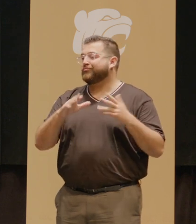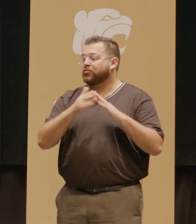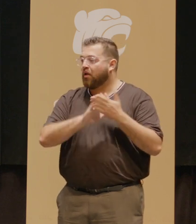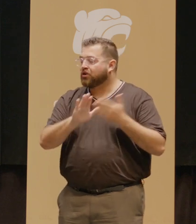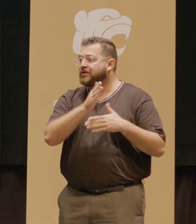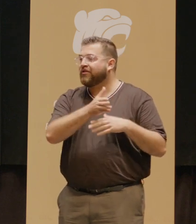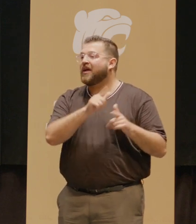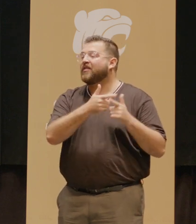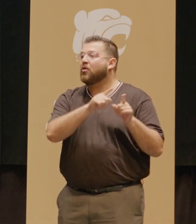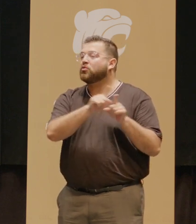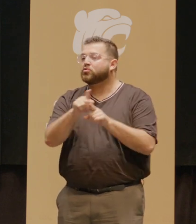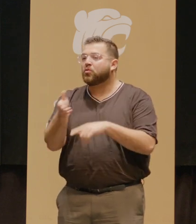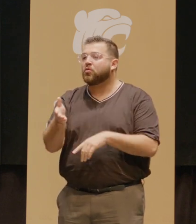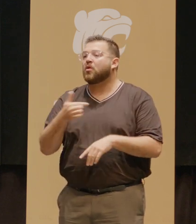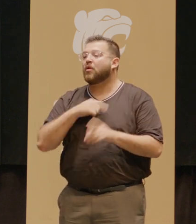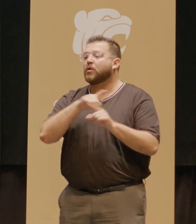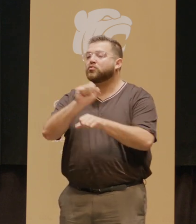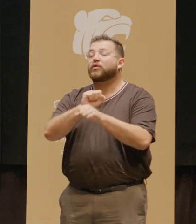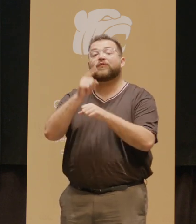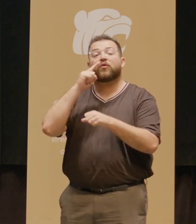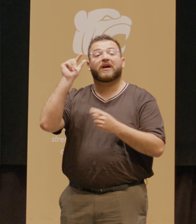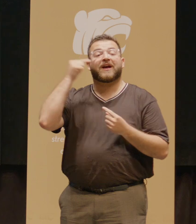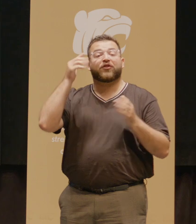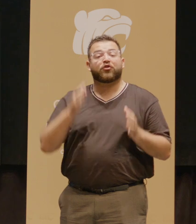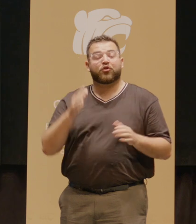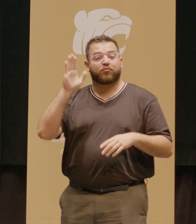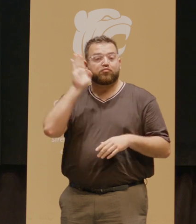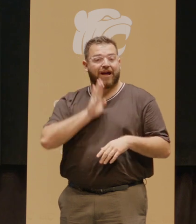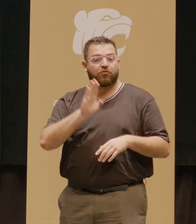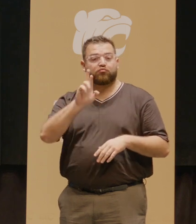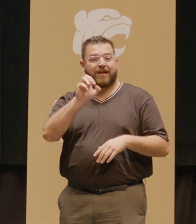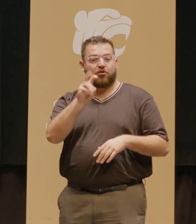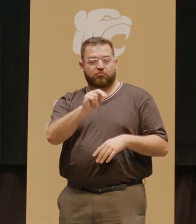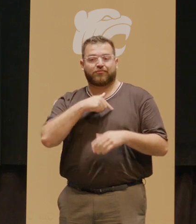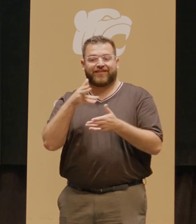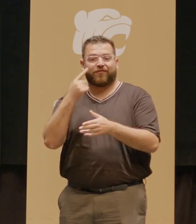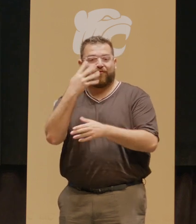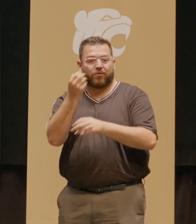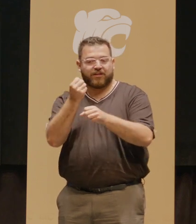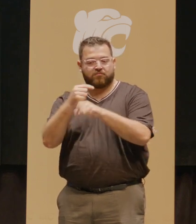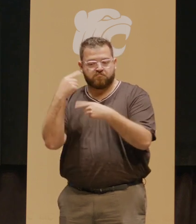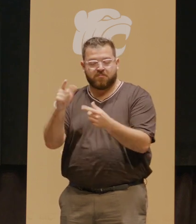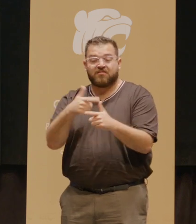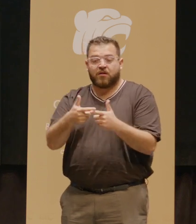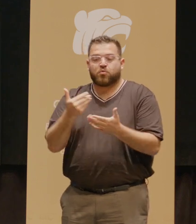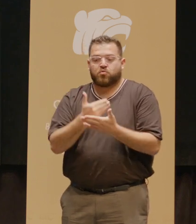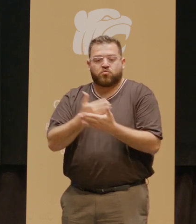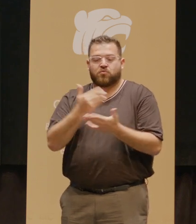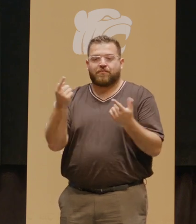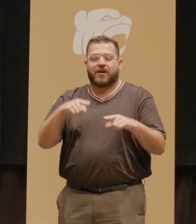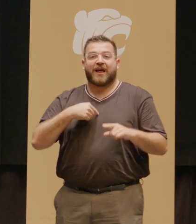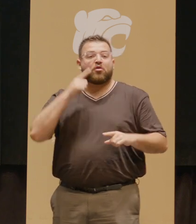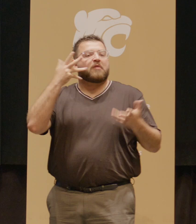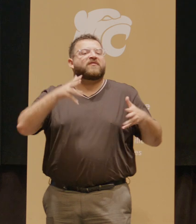then also went to work for Governor Brown, worked for the Brown administration for 4 years. And then when Newsom came in, I thought I was going to exit.